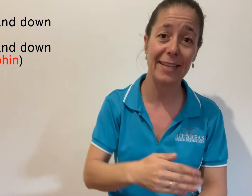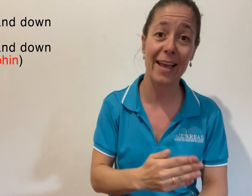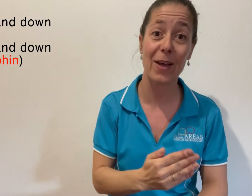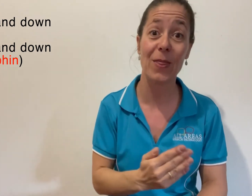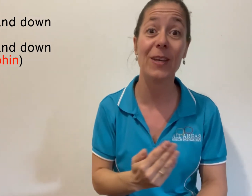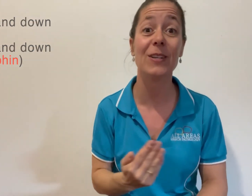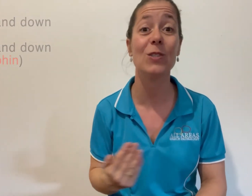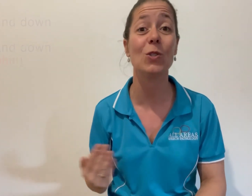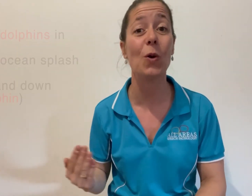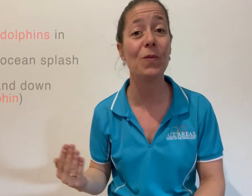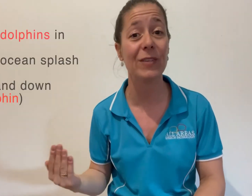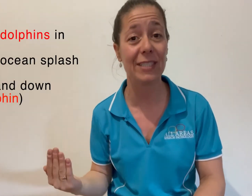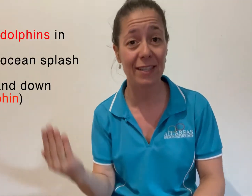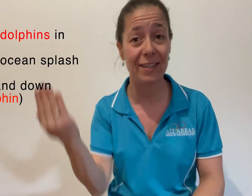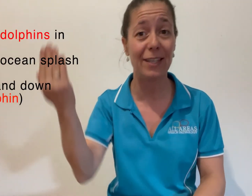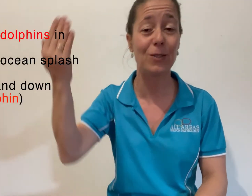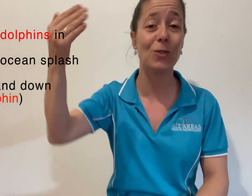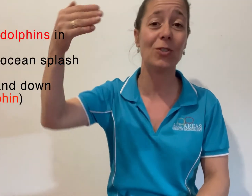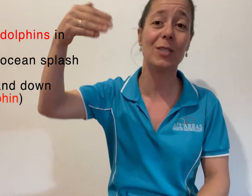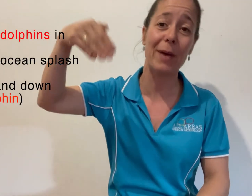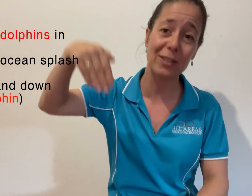down, the dolphins in the ocean splash